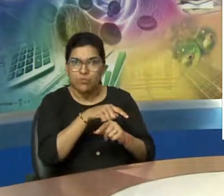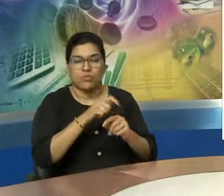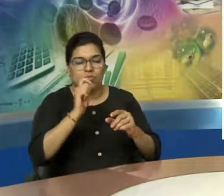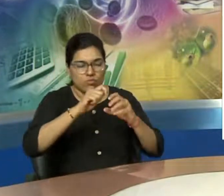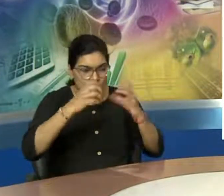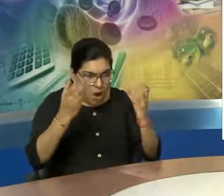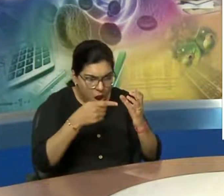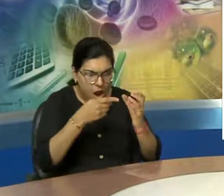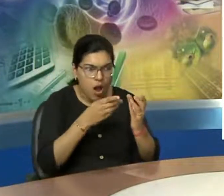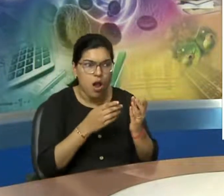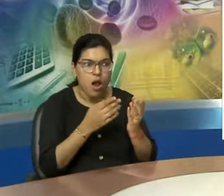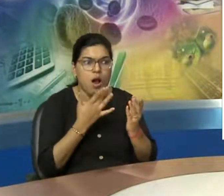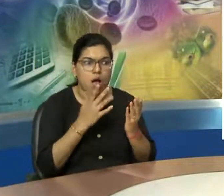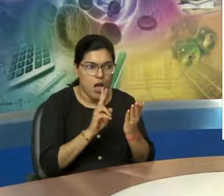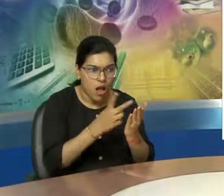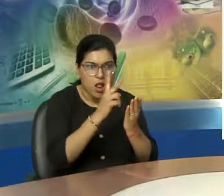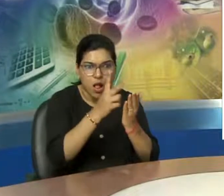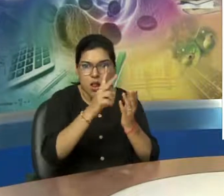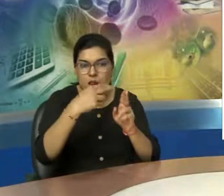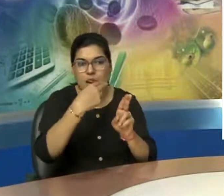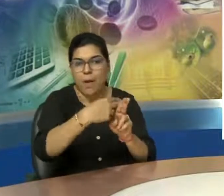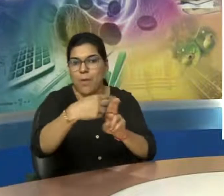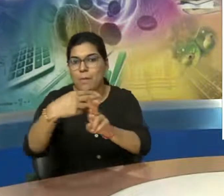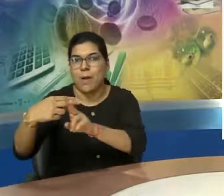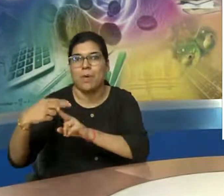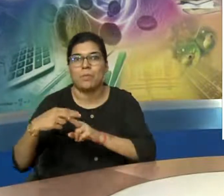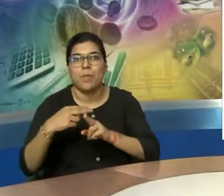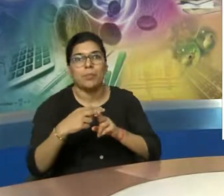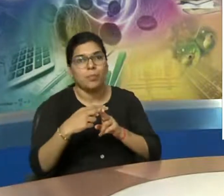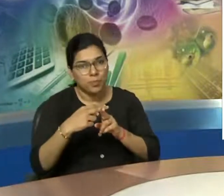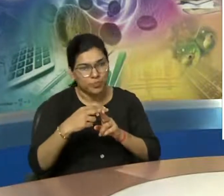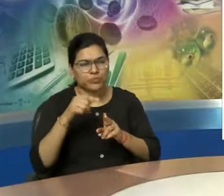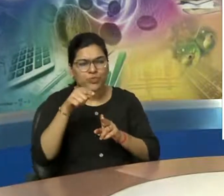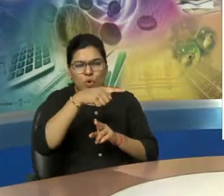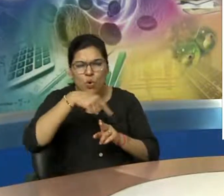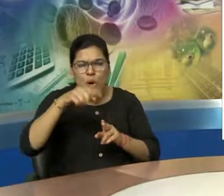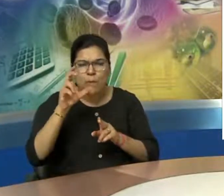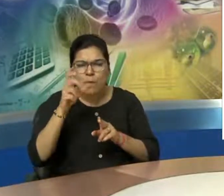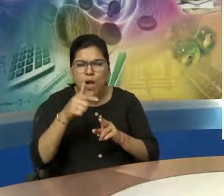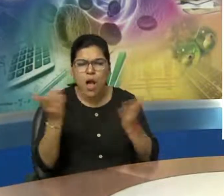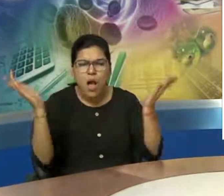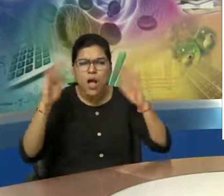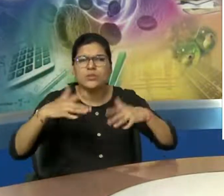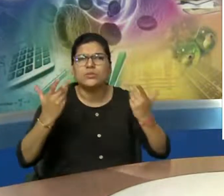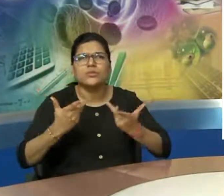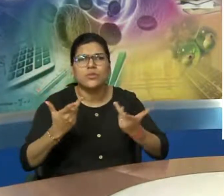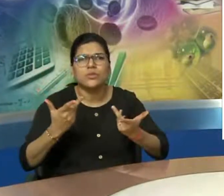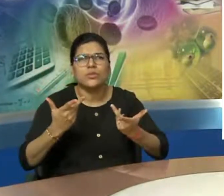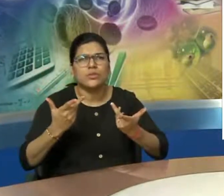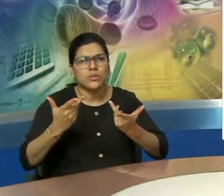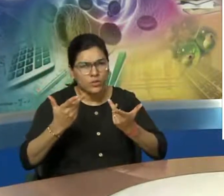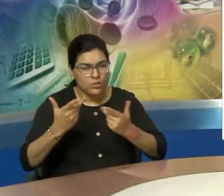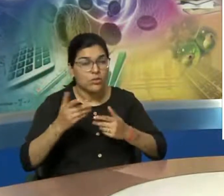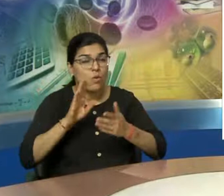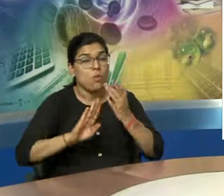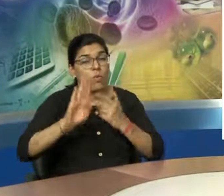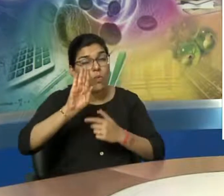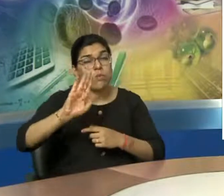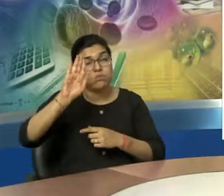zinc, aluminium, etc. There are so many minerals which are found in the earth.